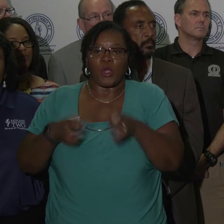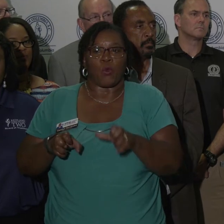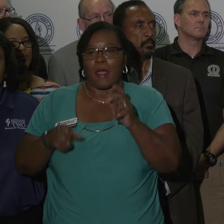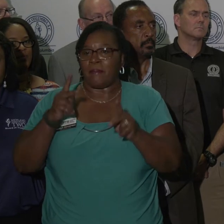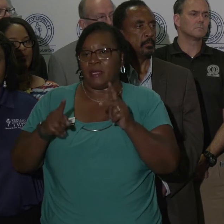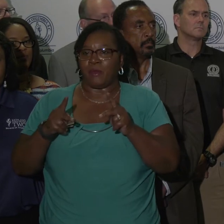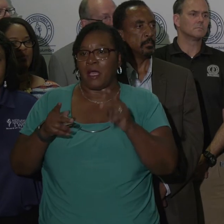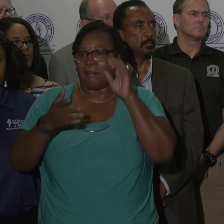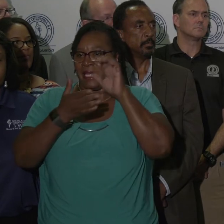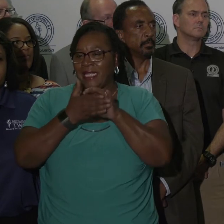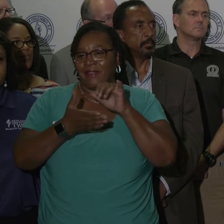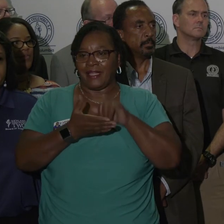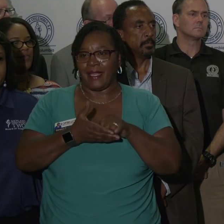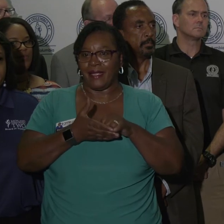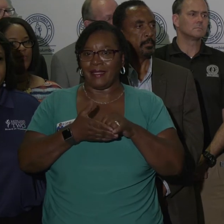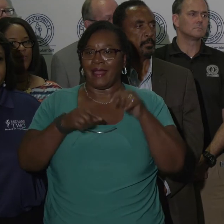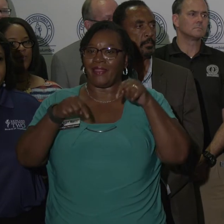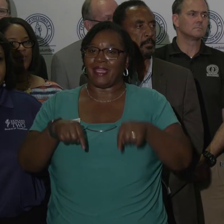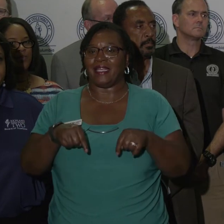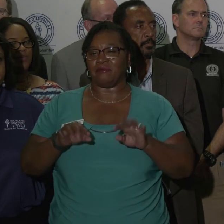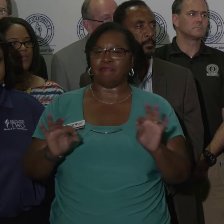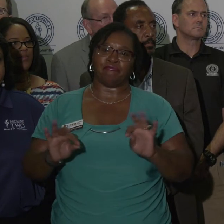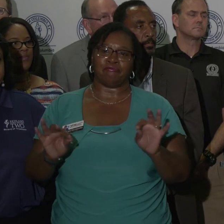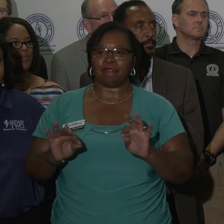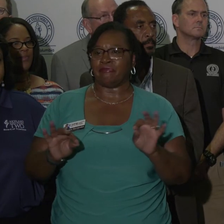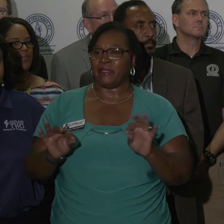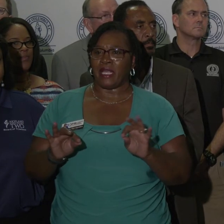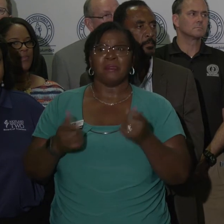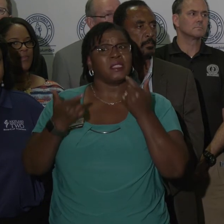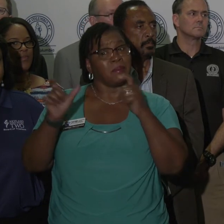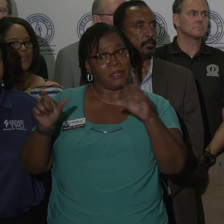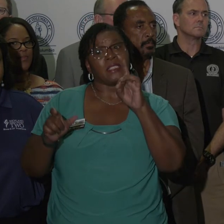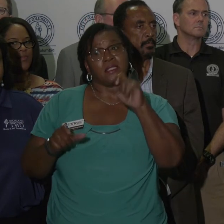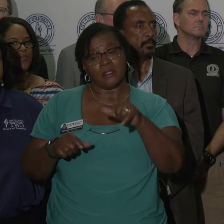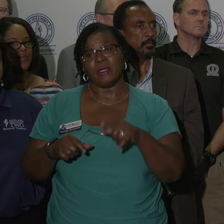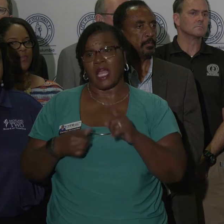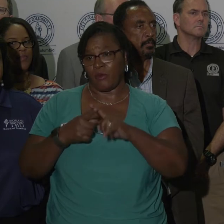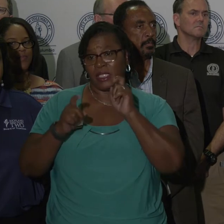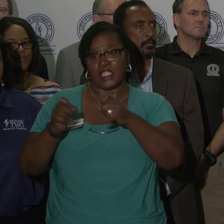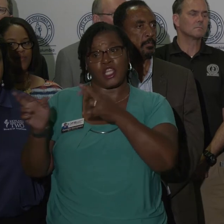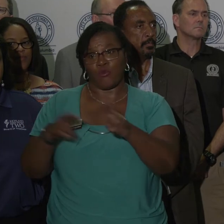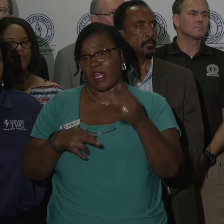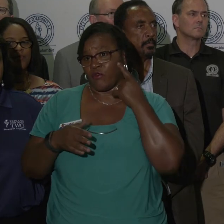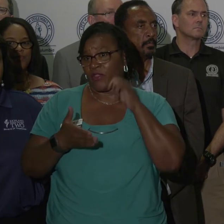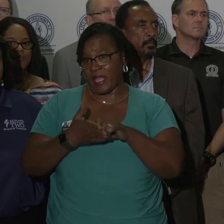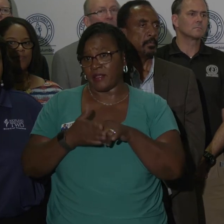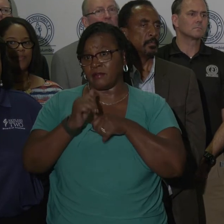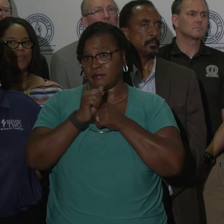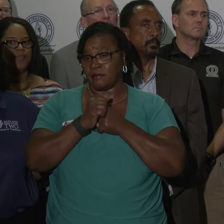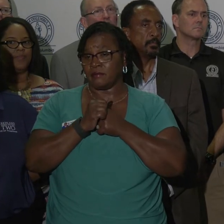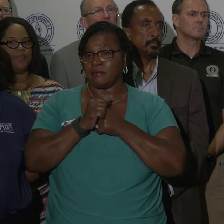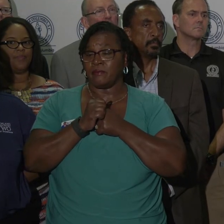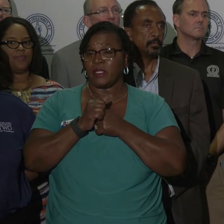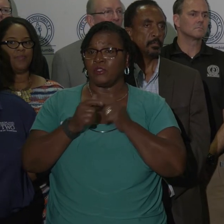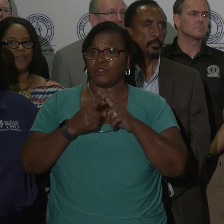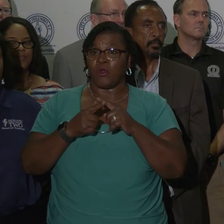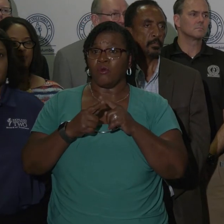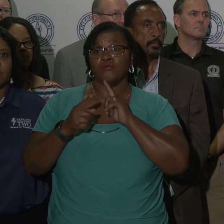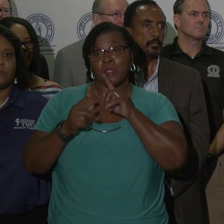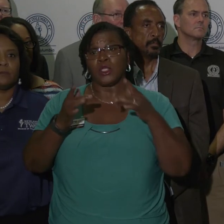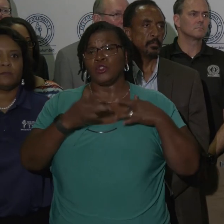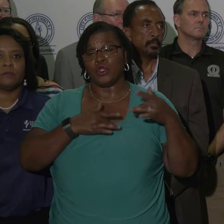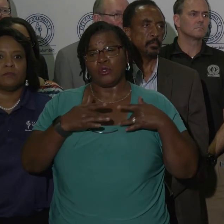people believing that this is a non-event. This is a big deal, and we need to prepare for it accordingly. So gravely